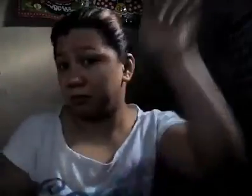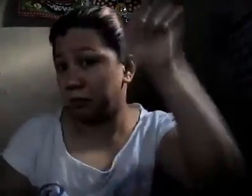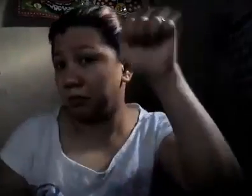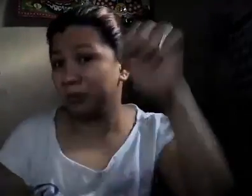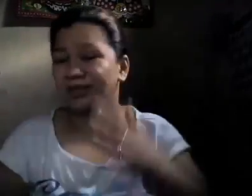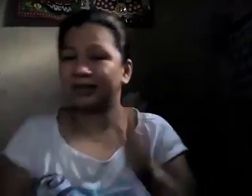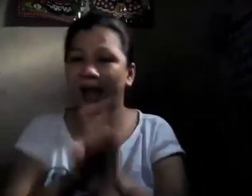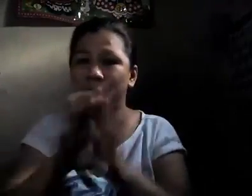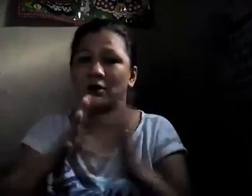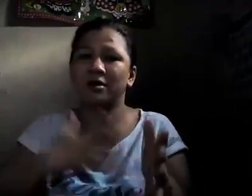Bato, bato!